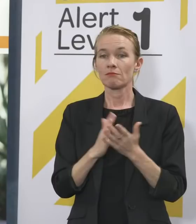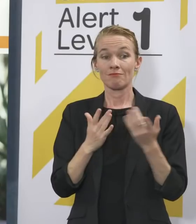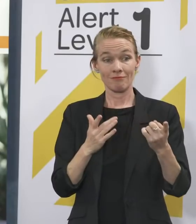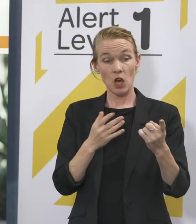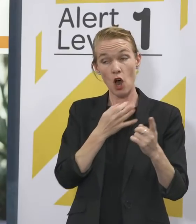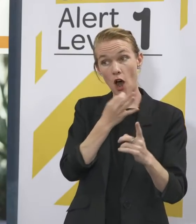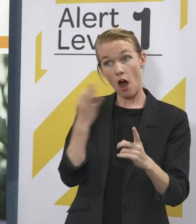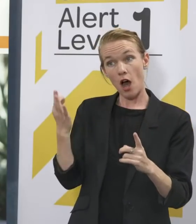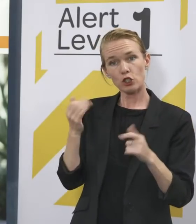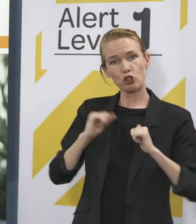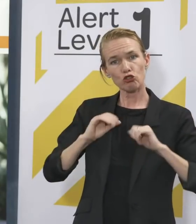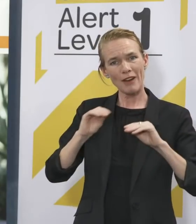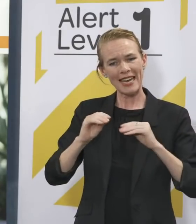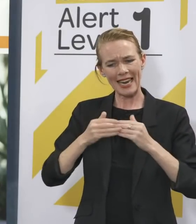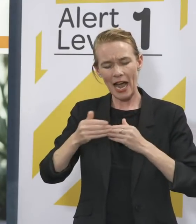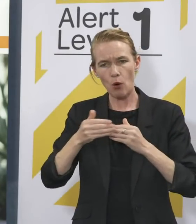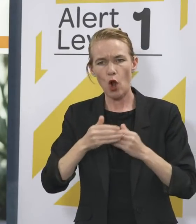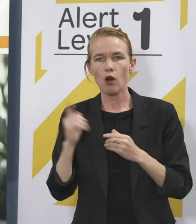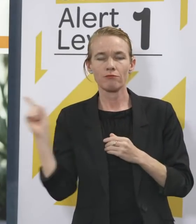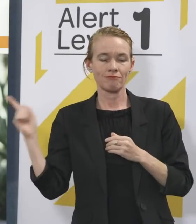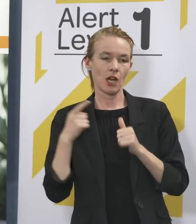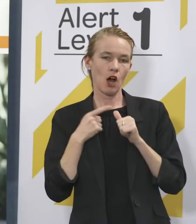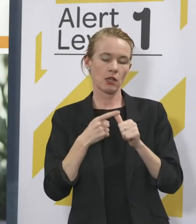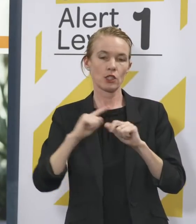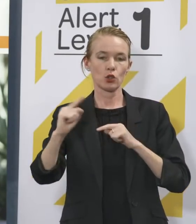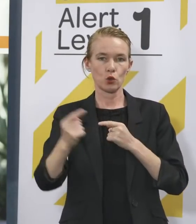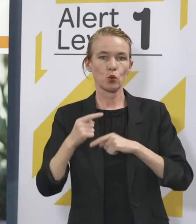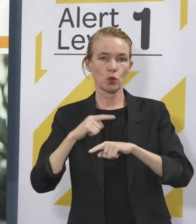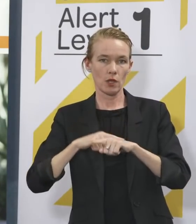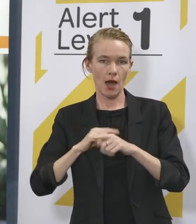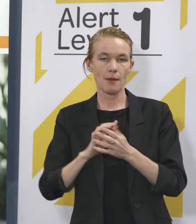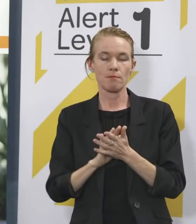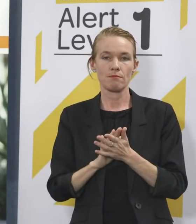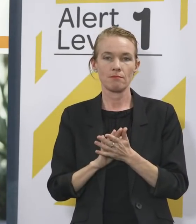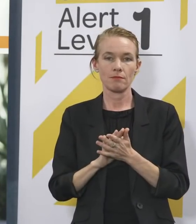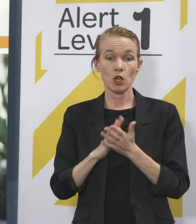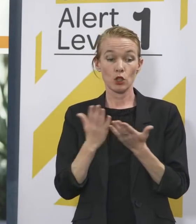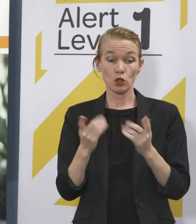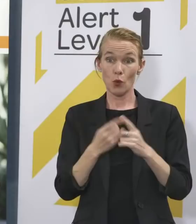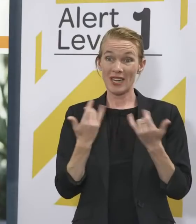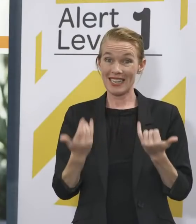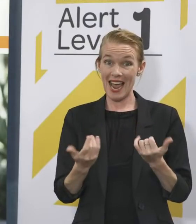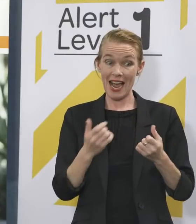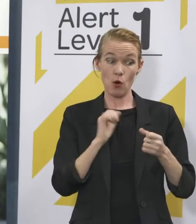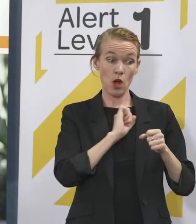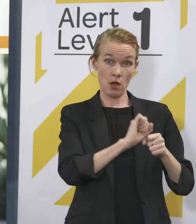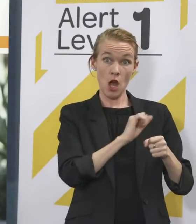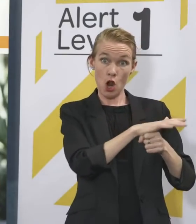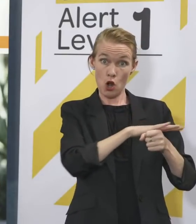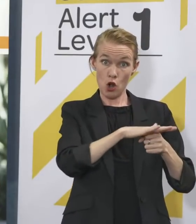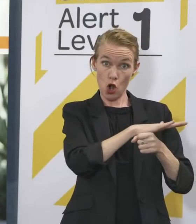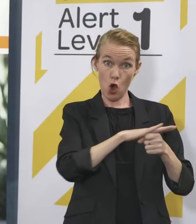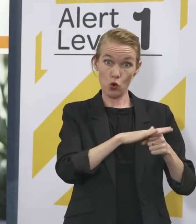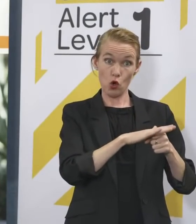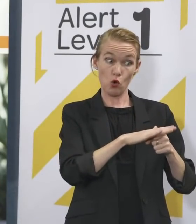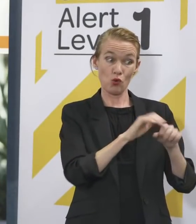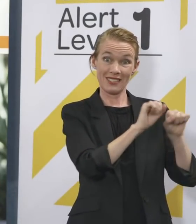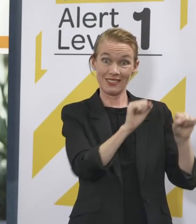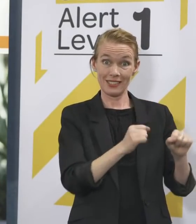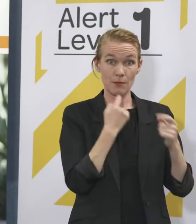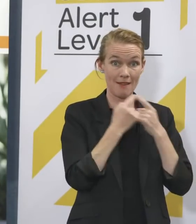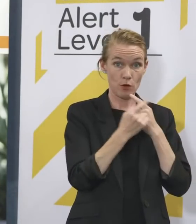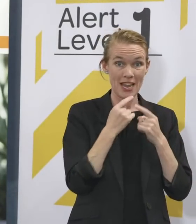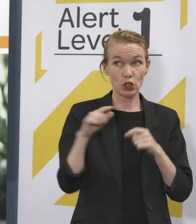that their system and the national solution can exchange information in both directions. Are we looking